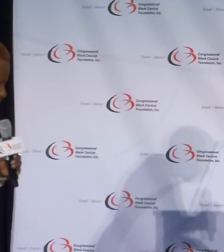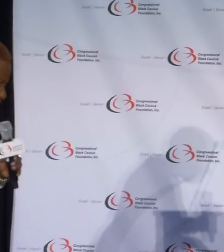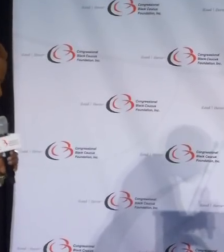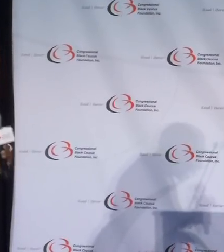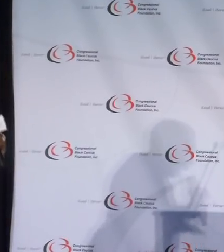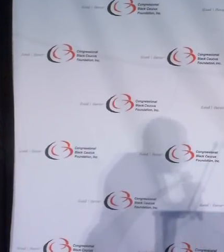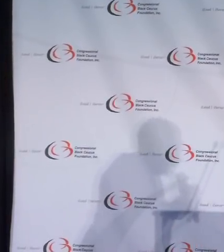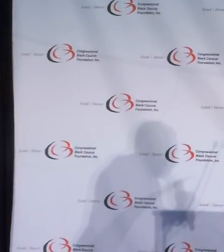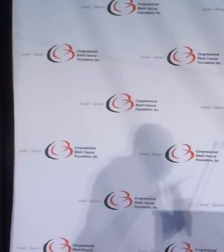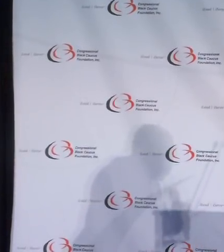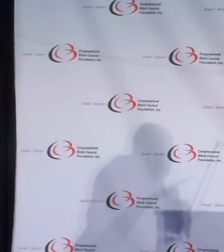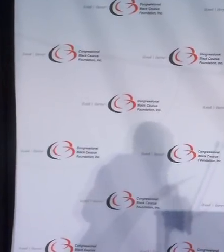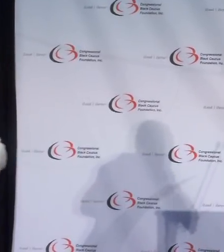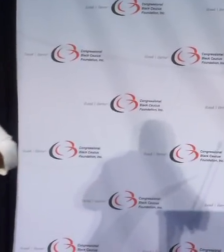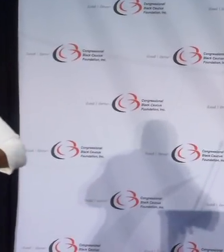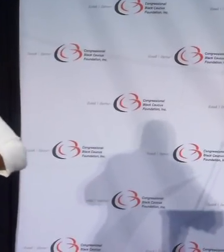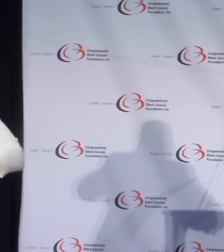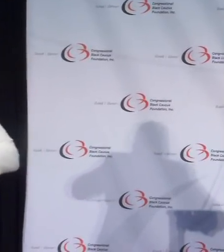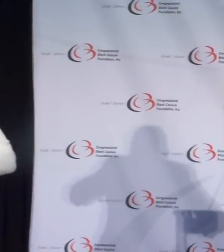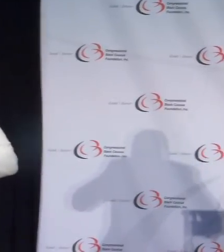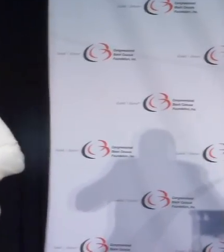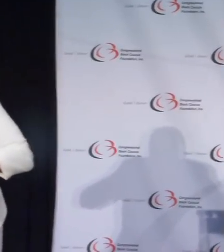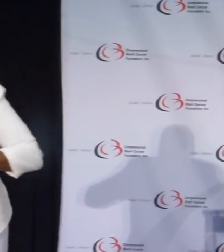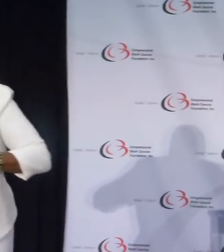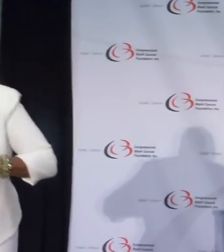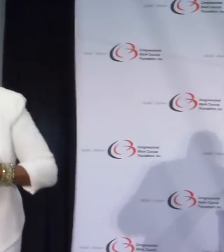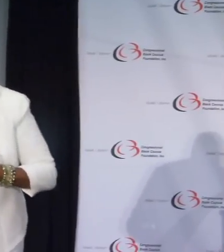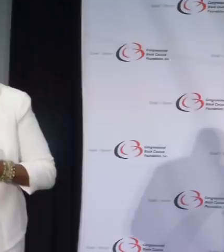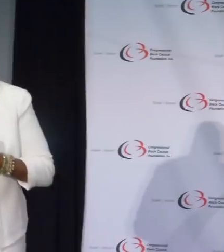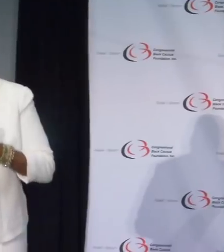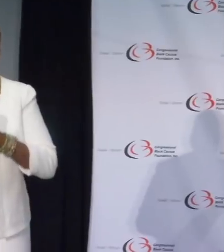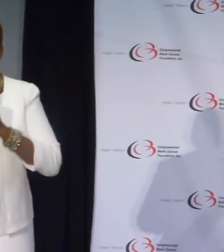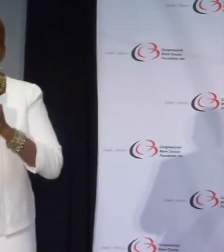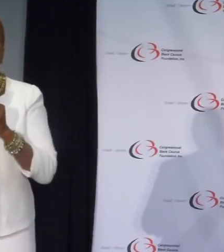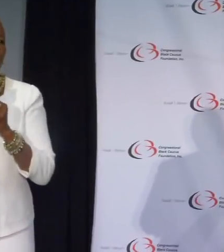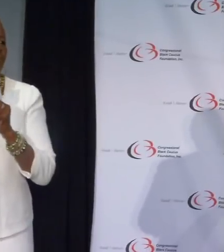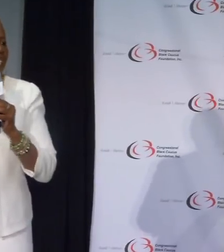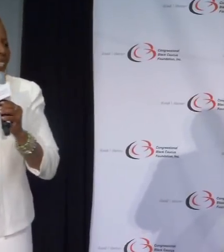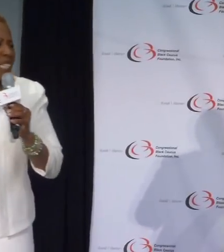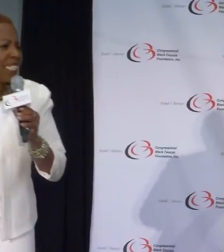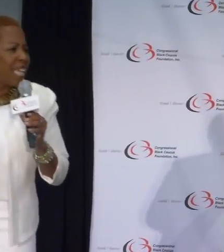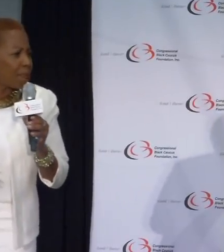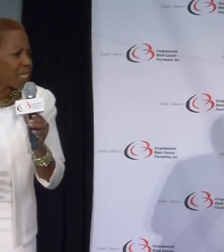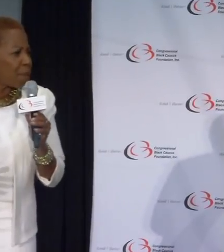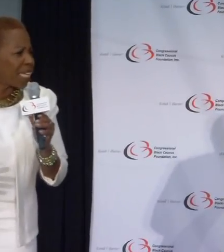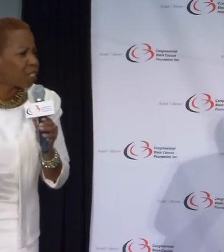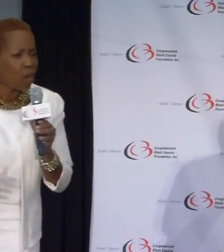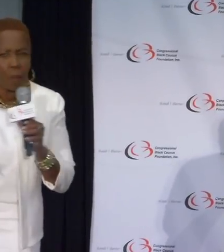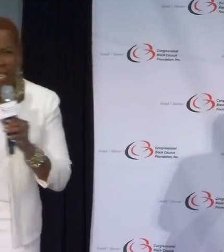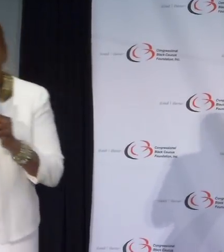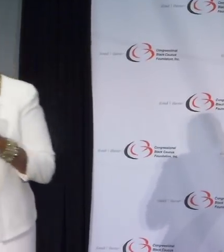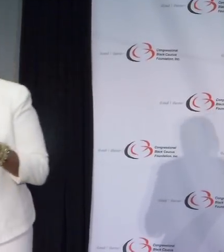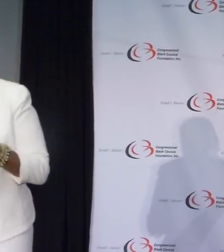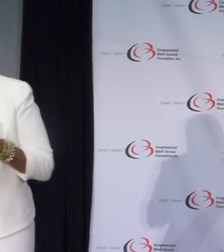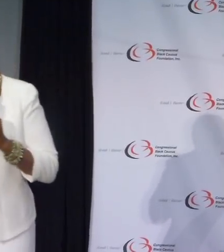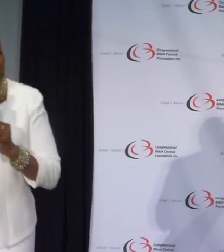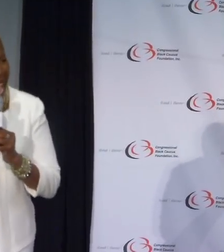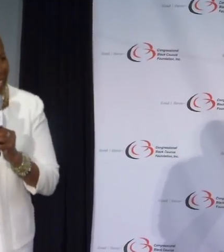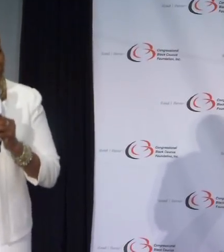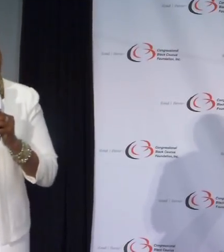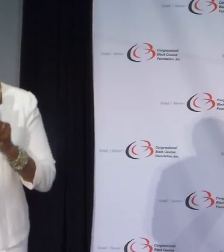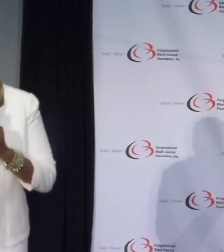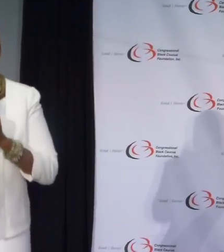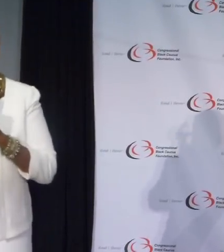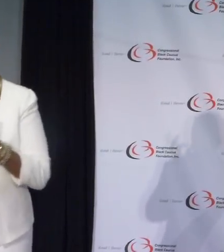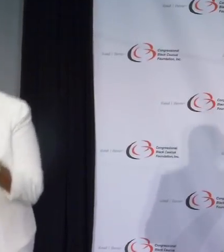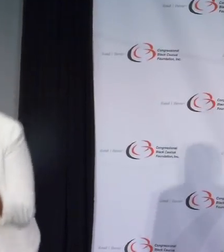it, everything. I wouldn't even allow myself to judge it or feel bad about it. I just went to the depths of my soul because what